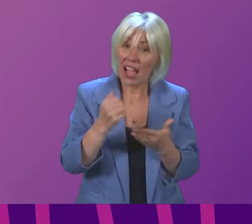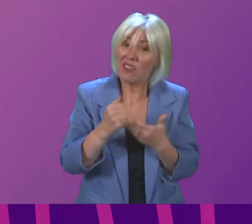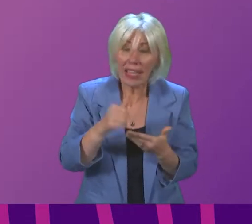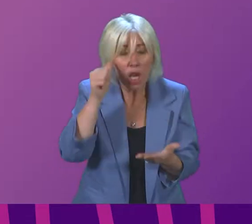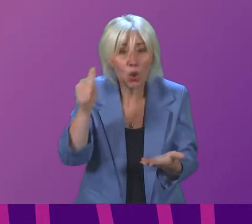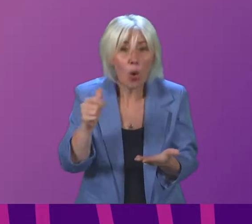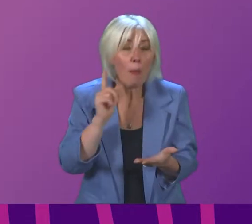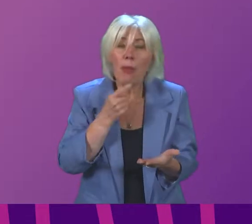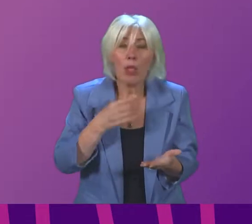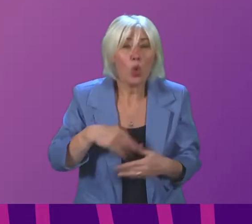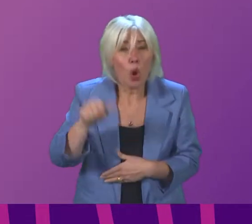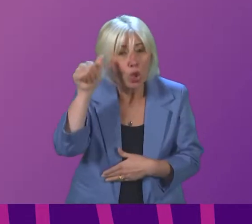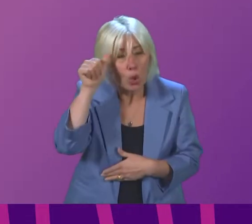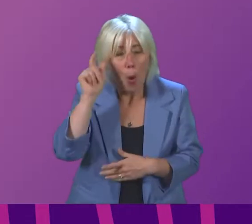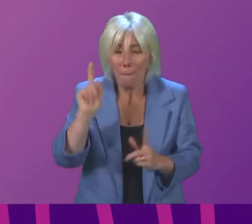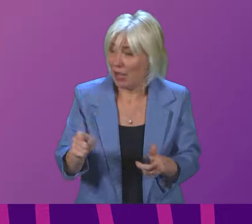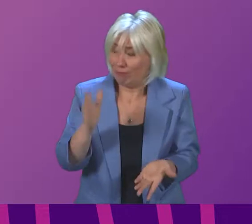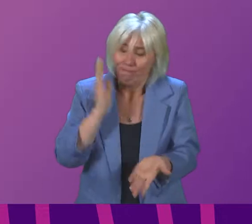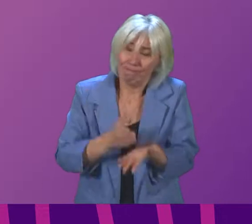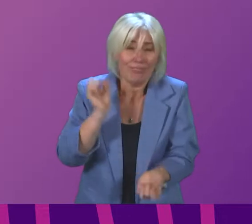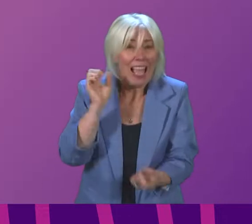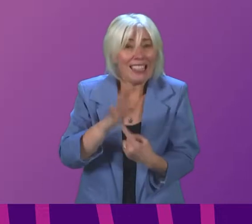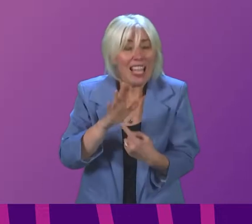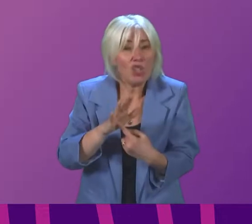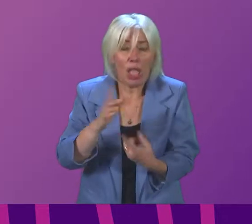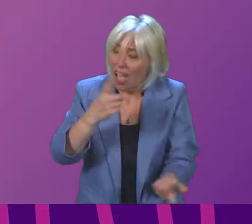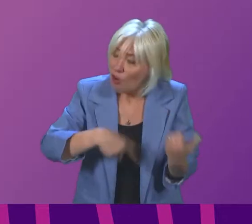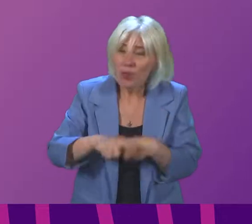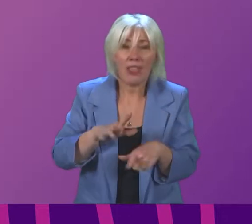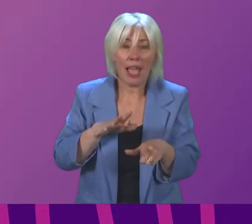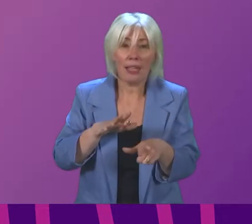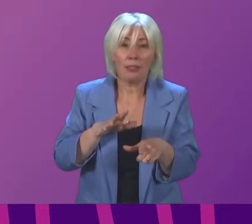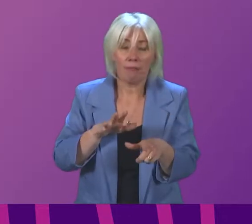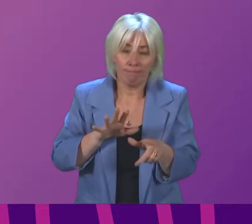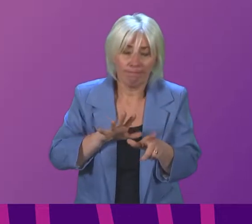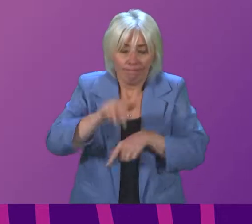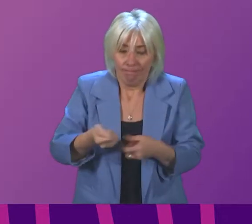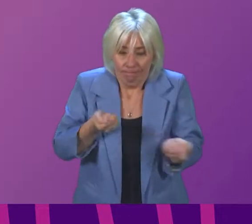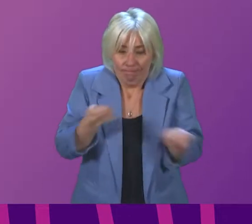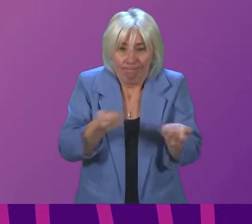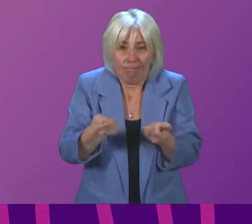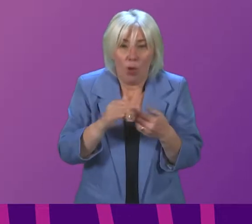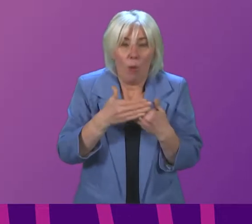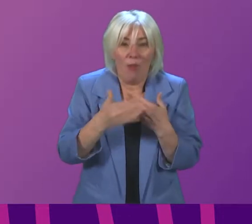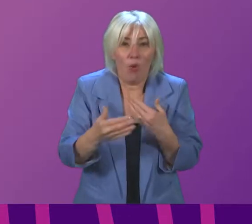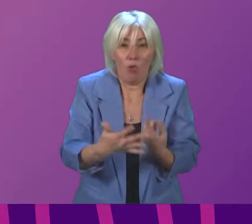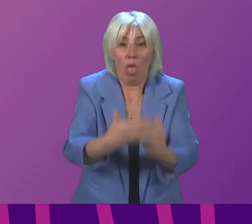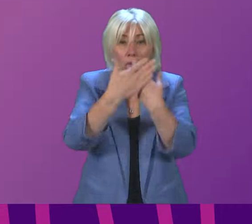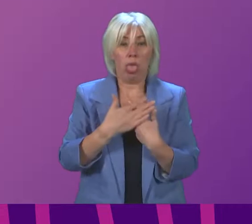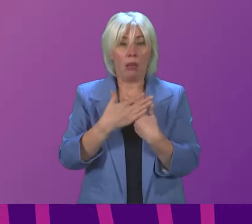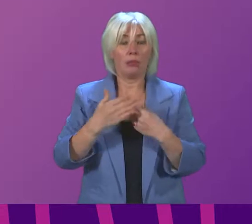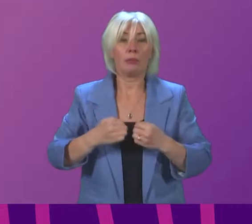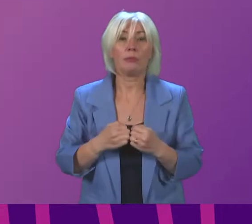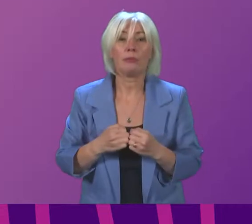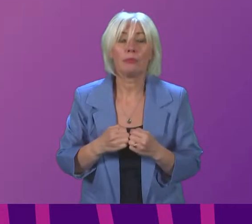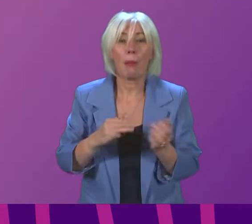people want to hear but it is essential if we are to get on top of this virus before it overwhelms us Michael Marra to be followed by